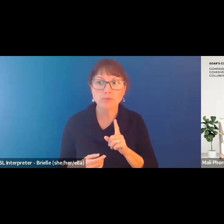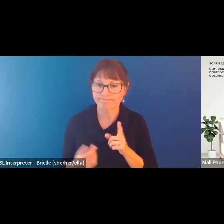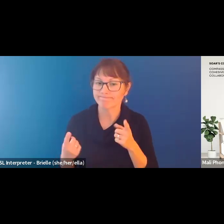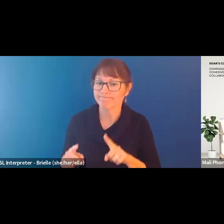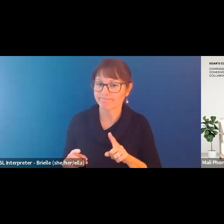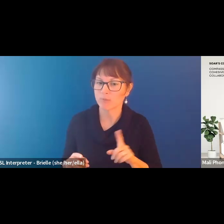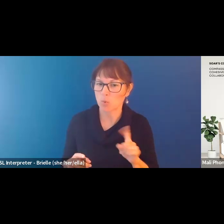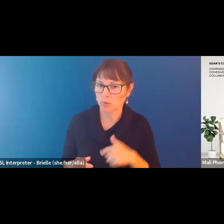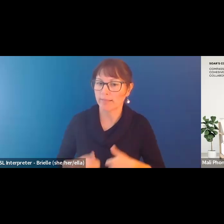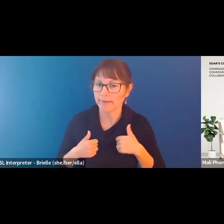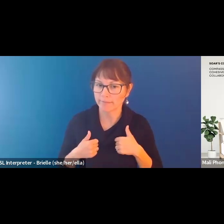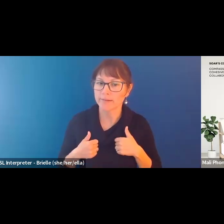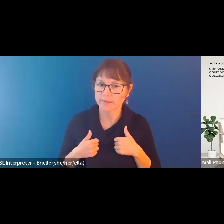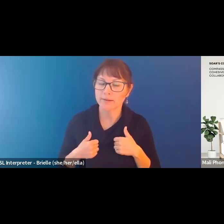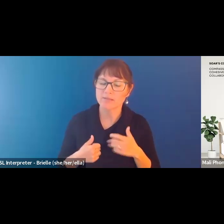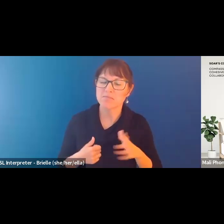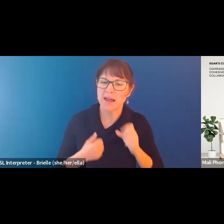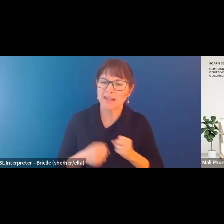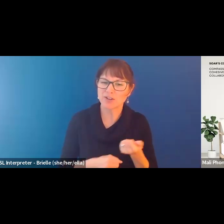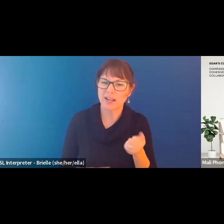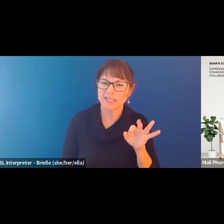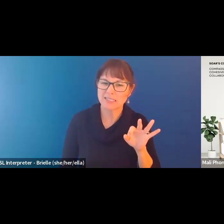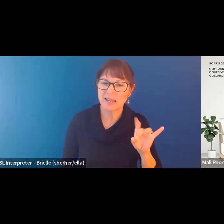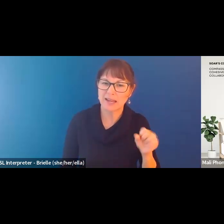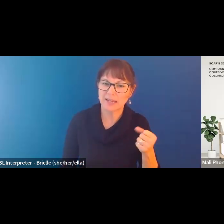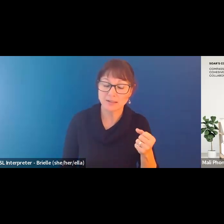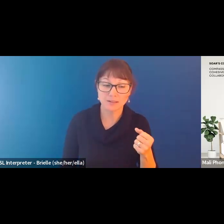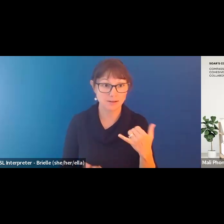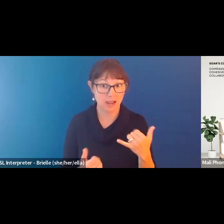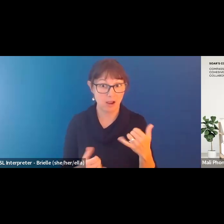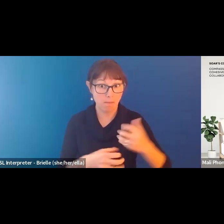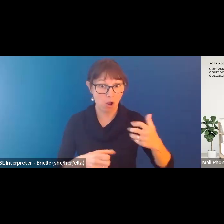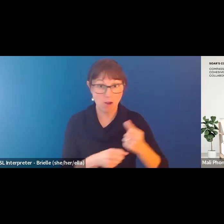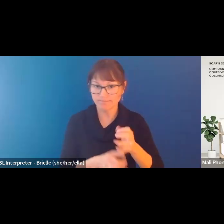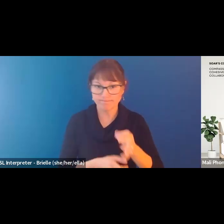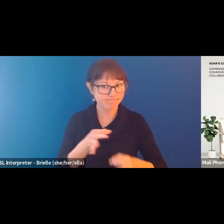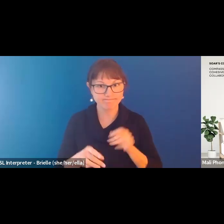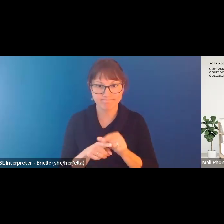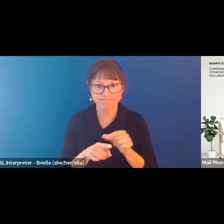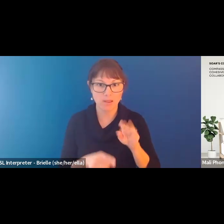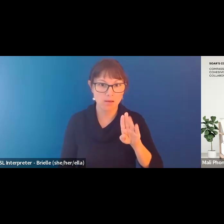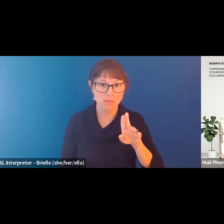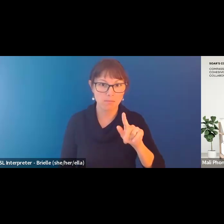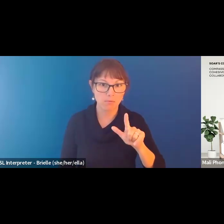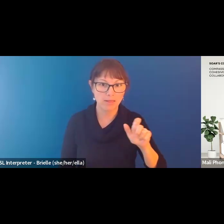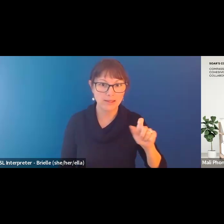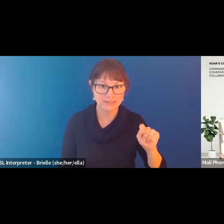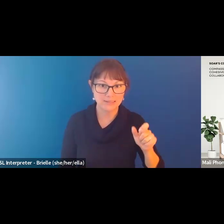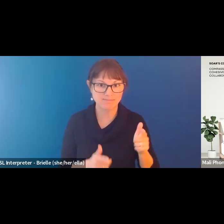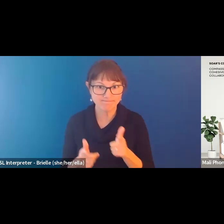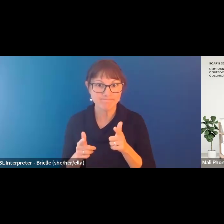was back in the early 1980s. So instead of bombs, there were bullets and police sirens practically every